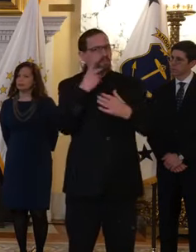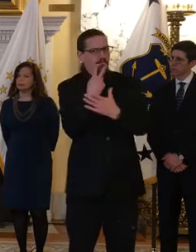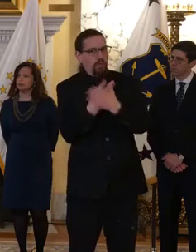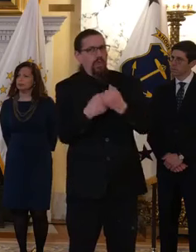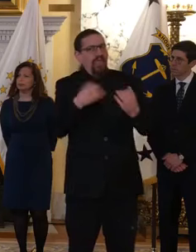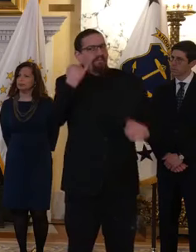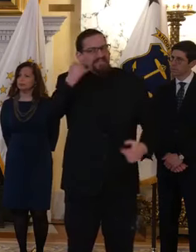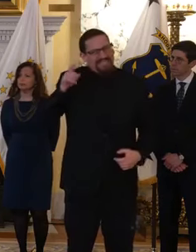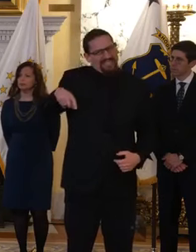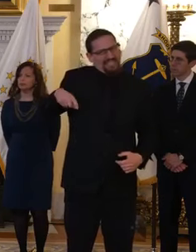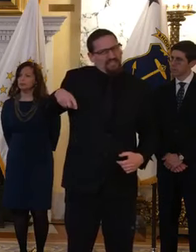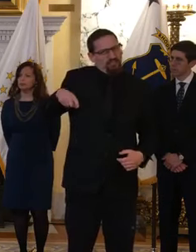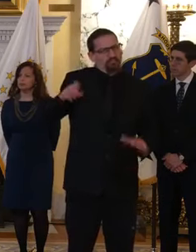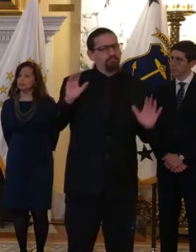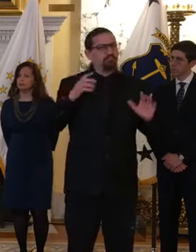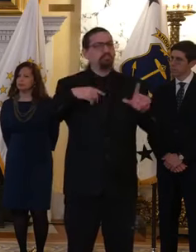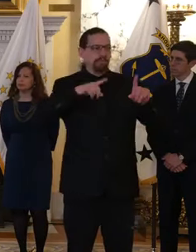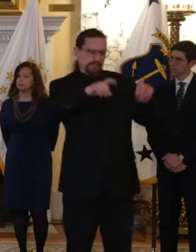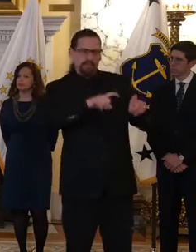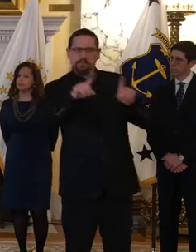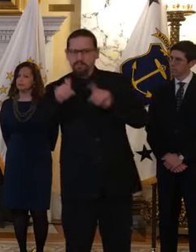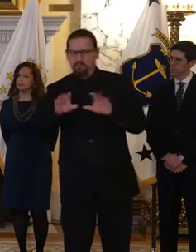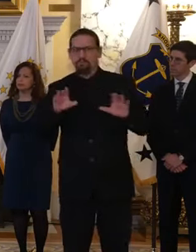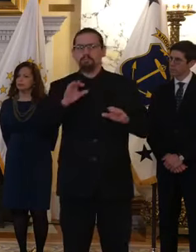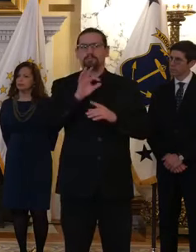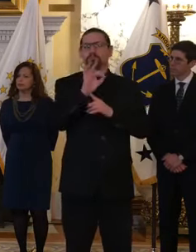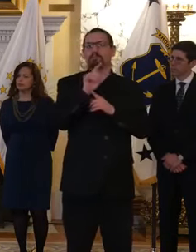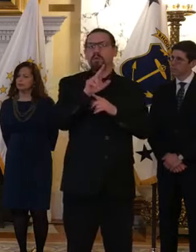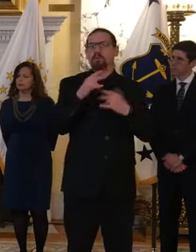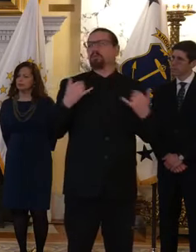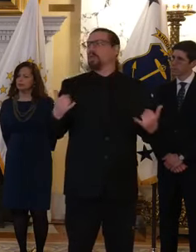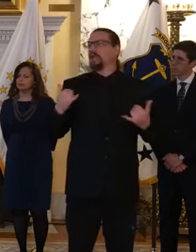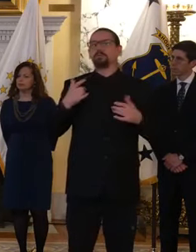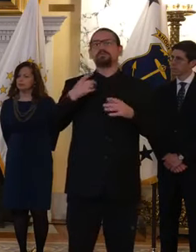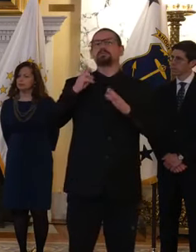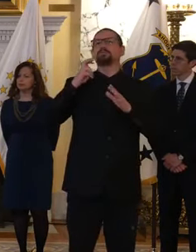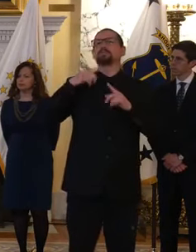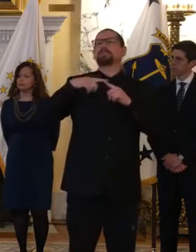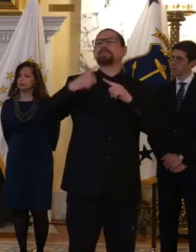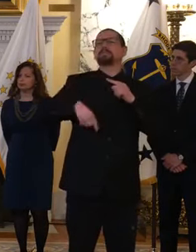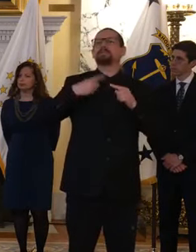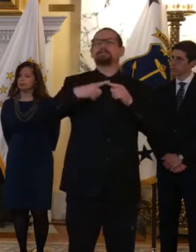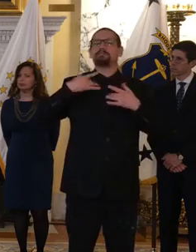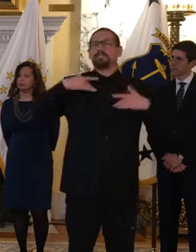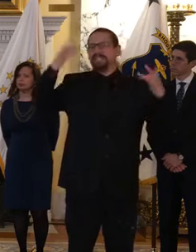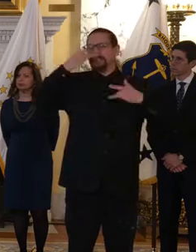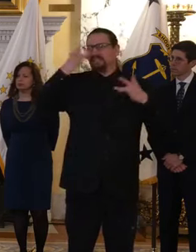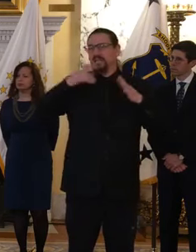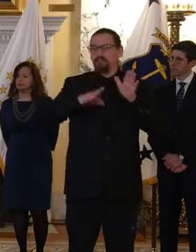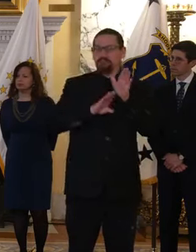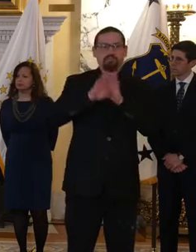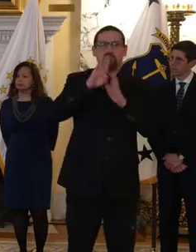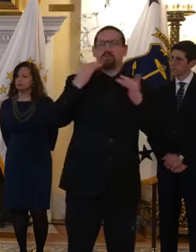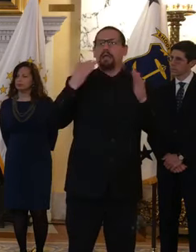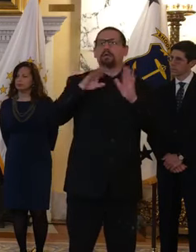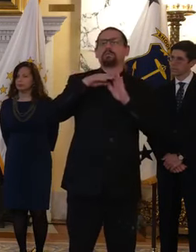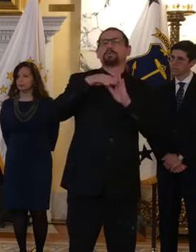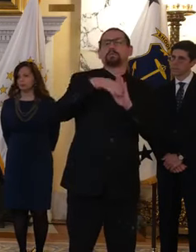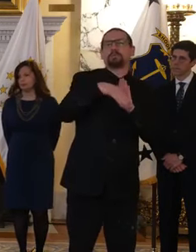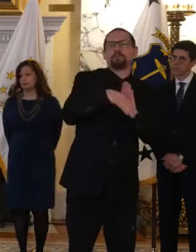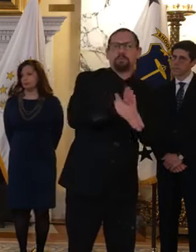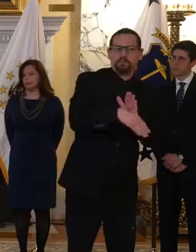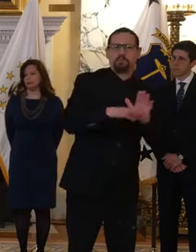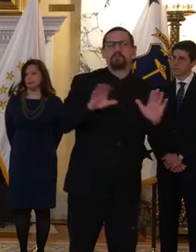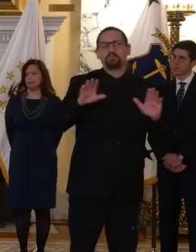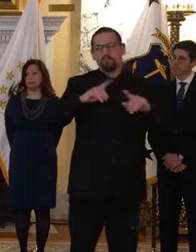flu season has passed its peak and is starting to trend downward. We are still widespread in terms of influenza at this time.